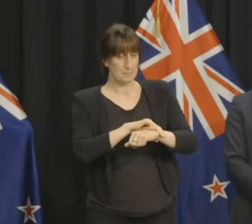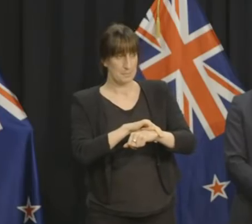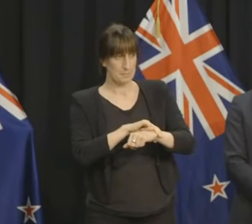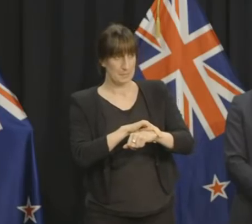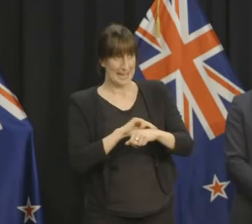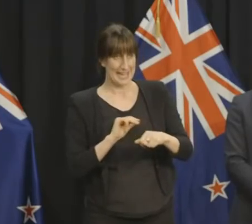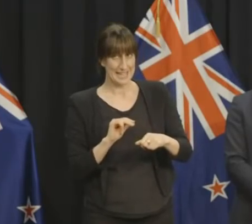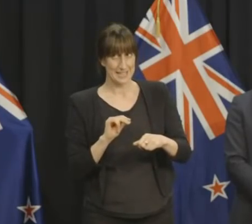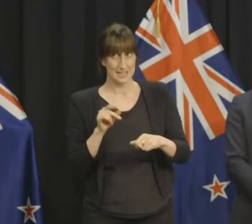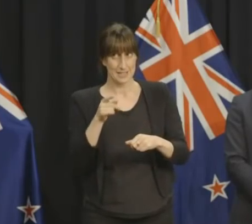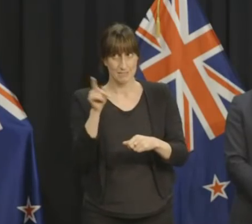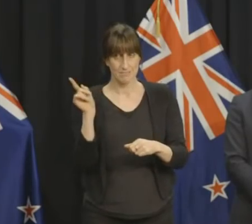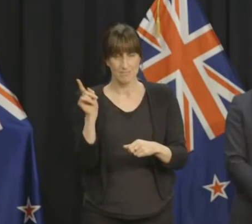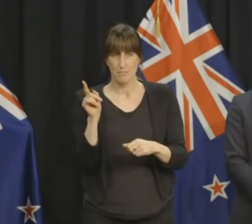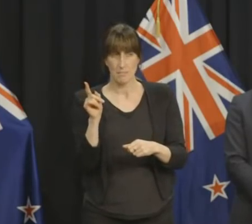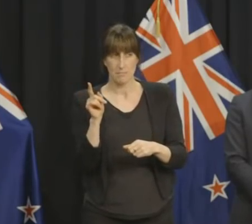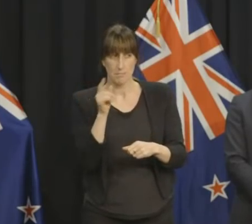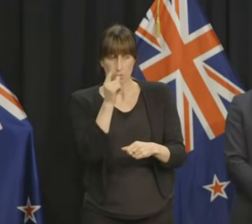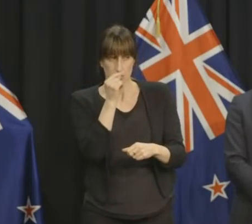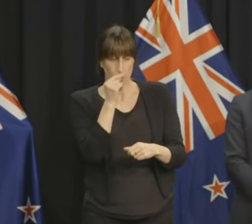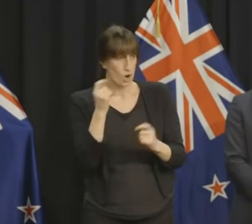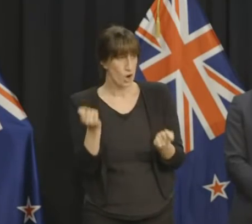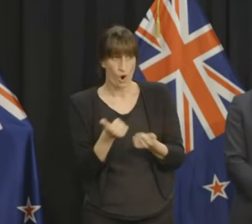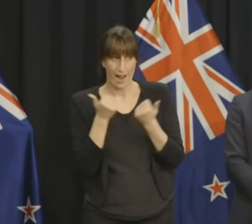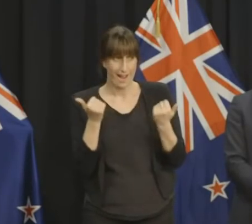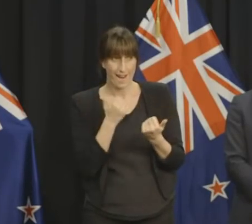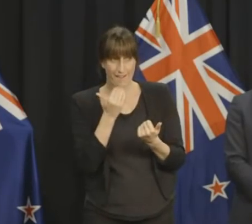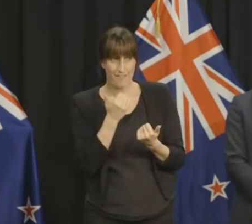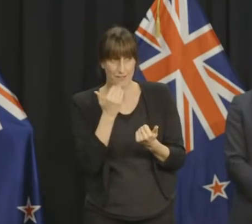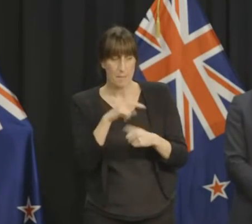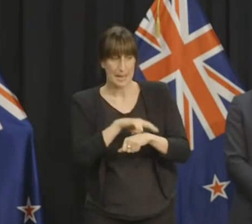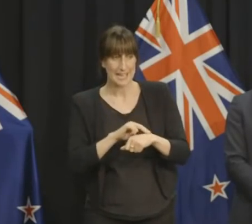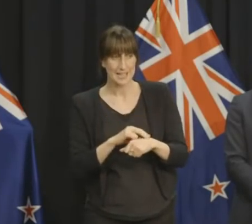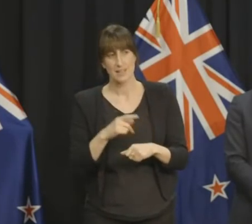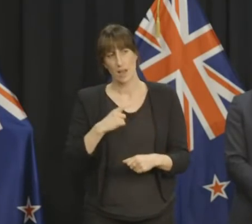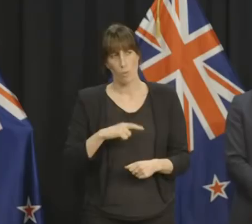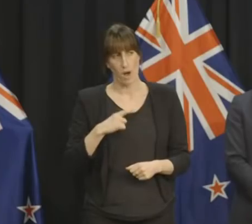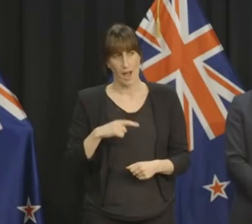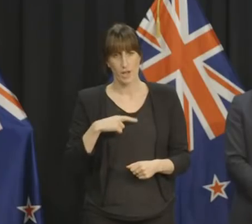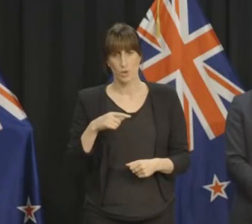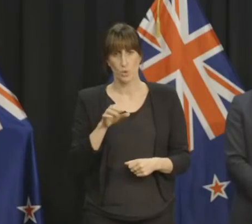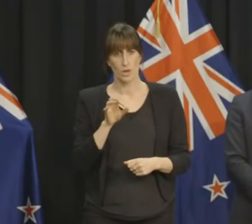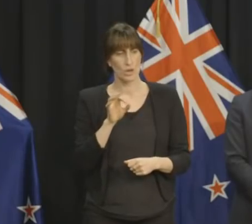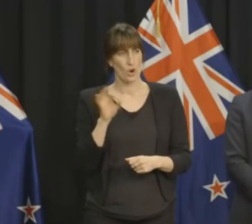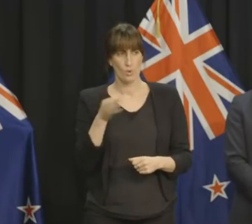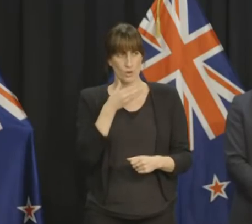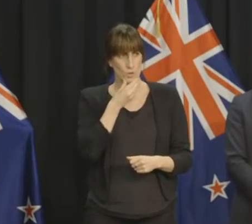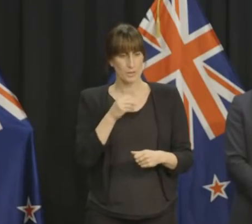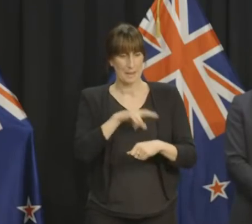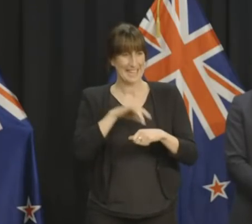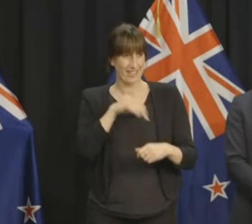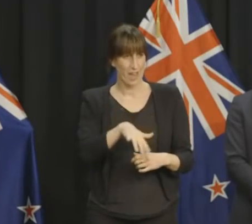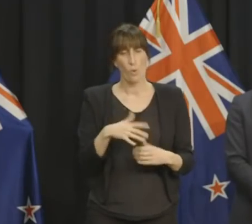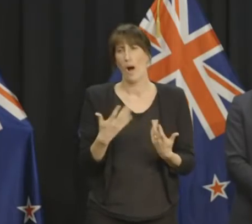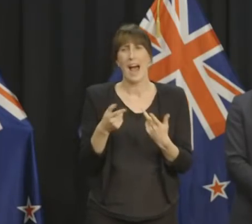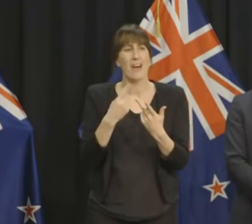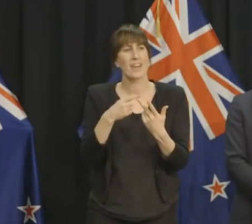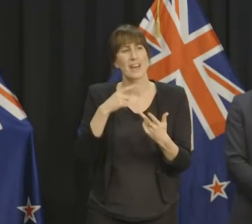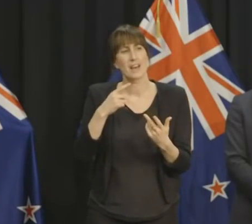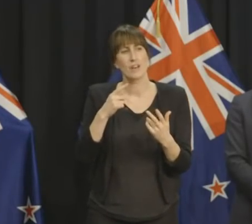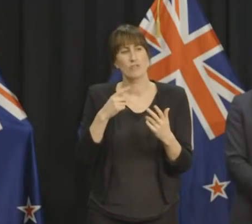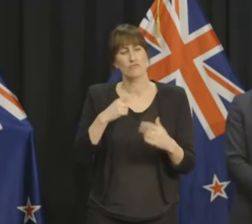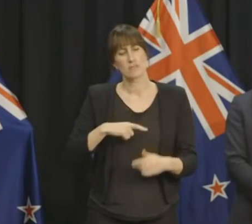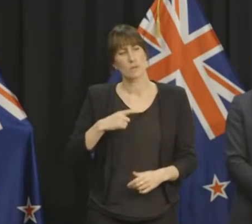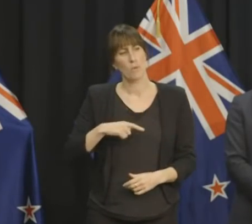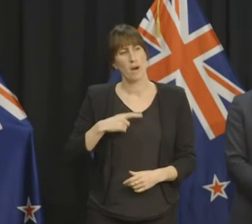you from keeping police officers guard, or are there other issues that are preventing you from using police? We'll be working with the police